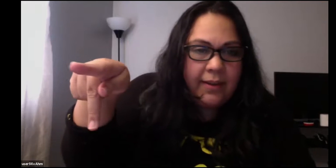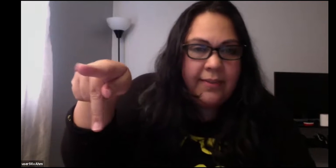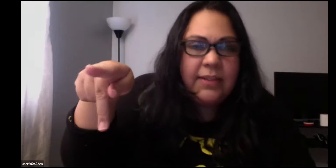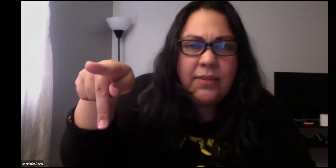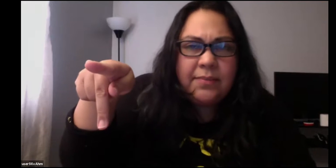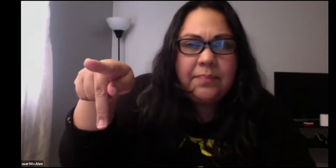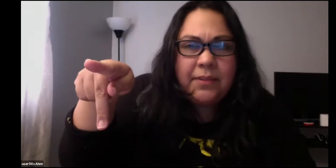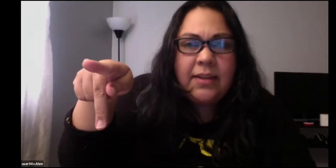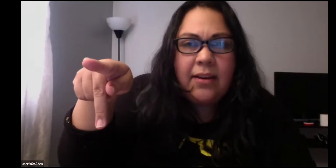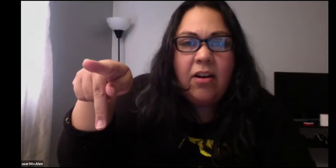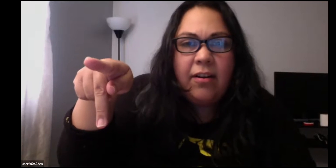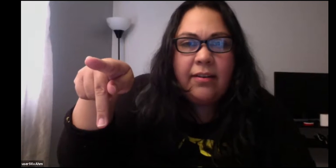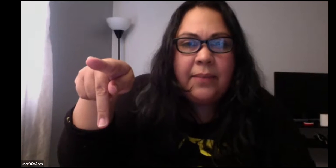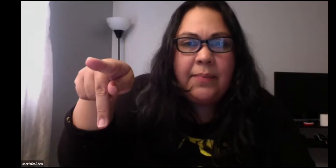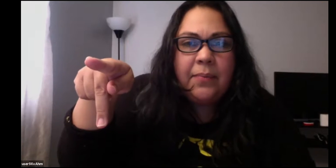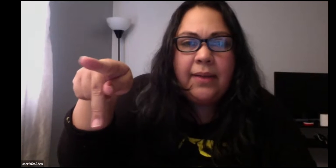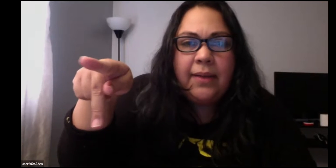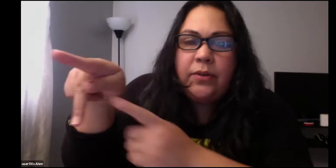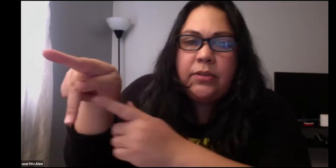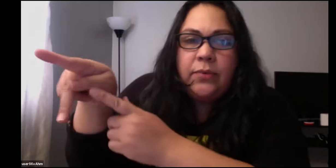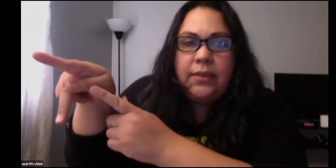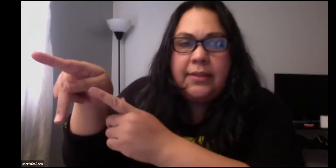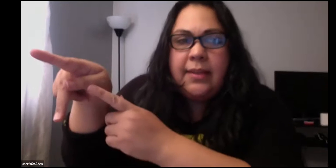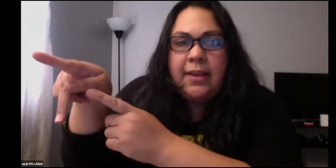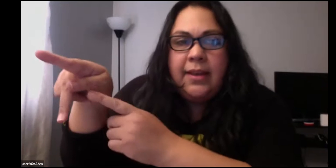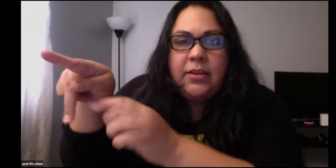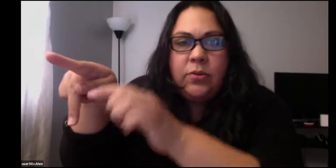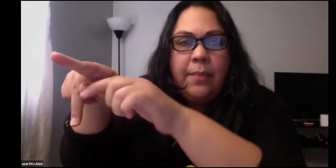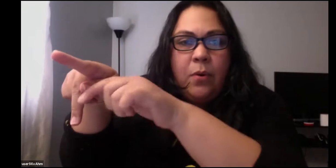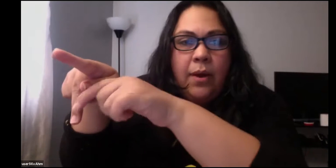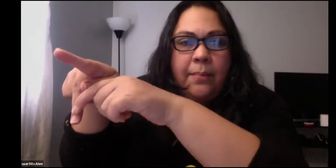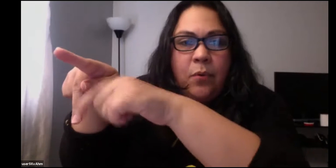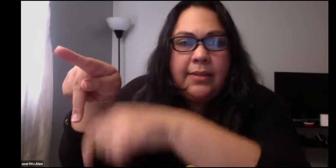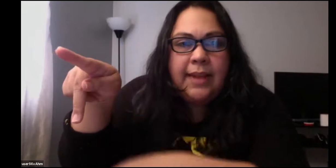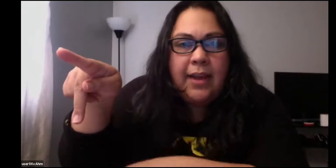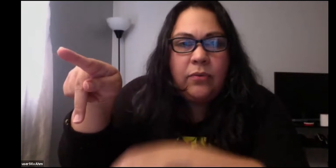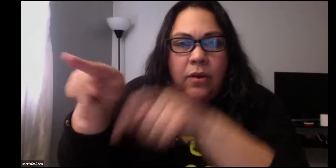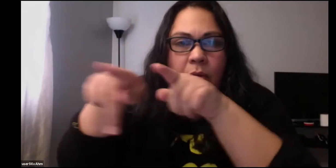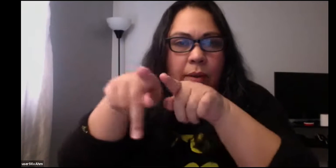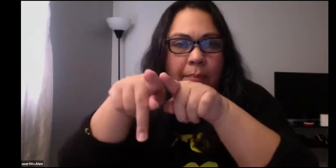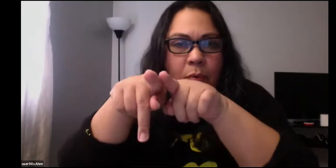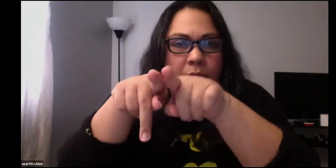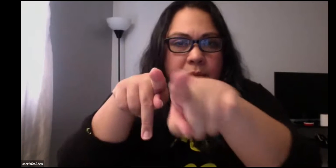This one's, it's kind of hard. Many people have difficulty with this. Just remember, 1 points down, 1 points